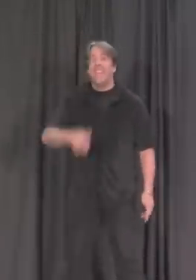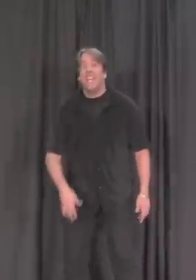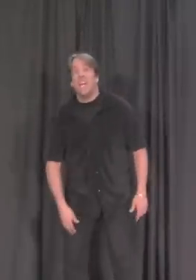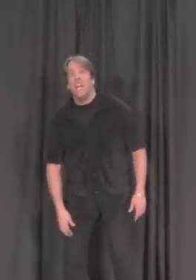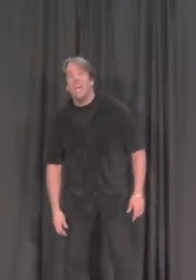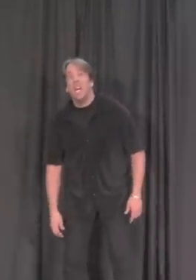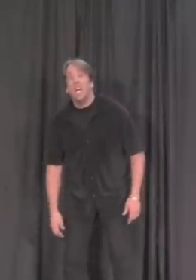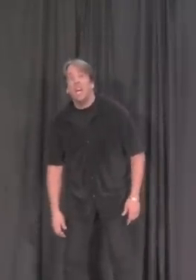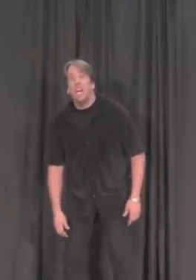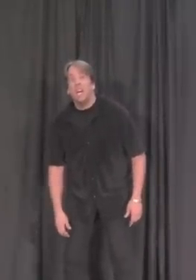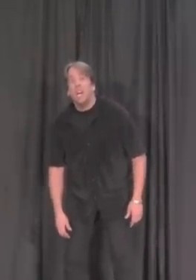My parents were like,